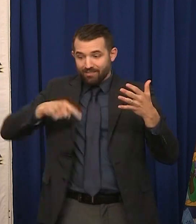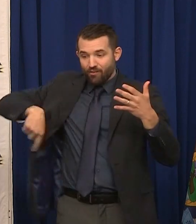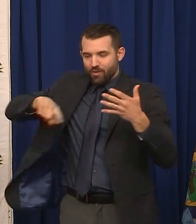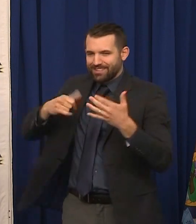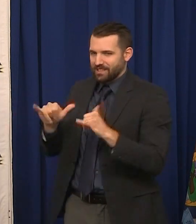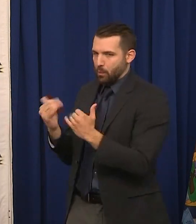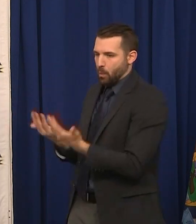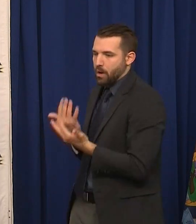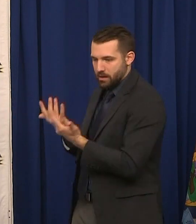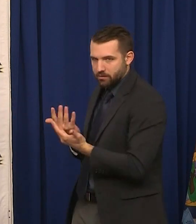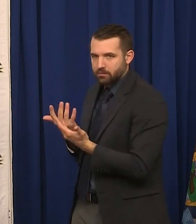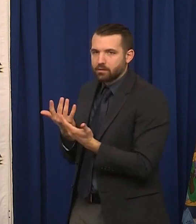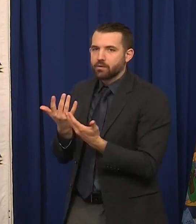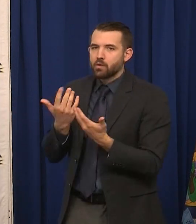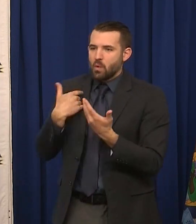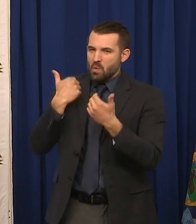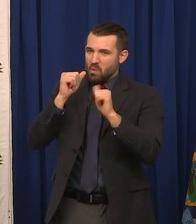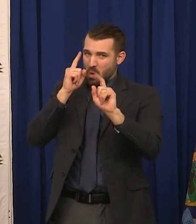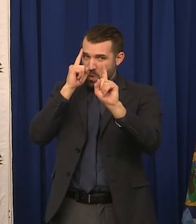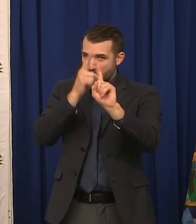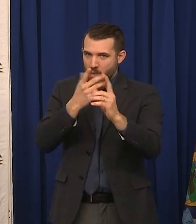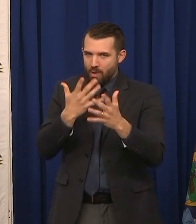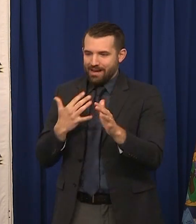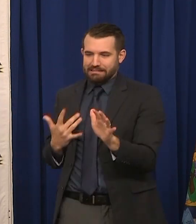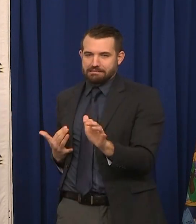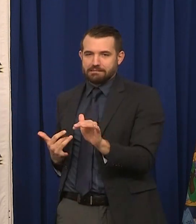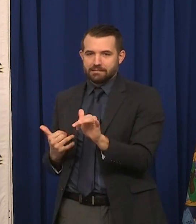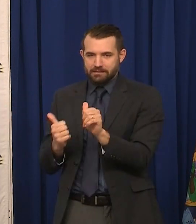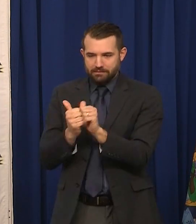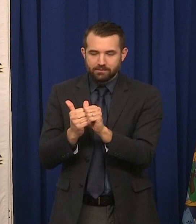from both ends. One way is to use